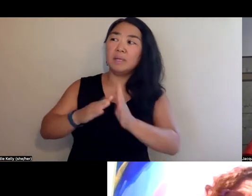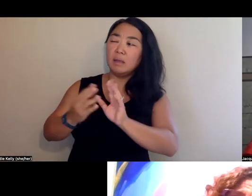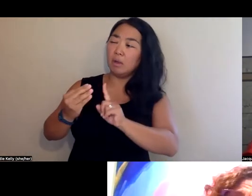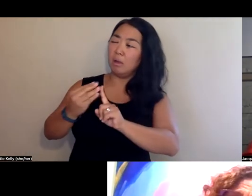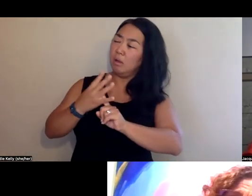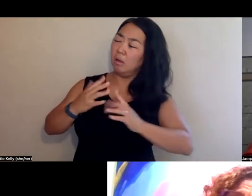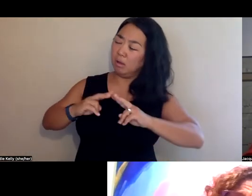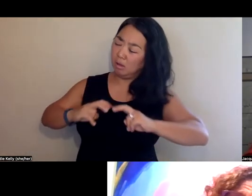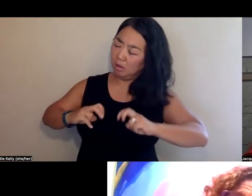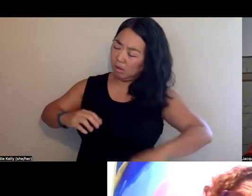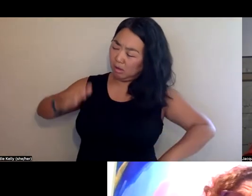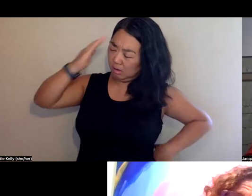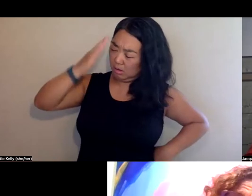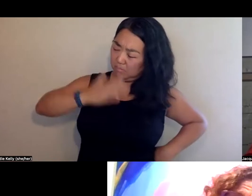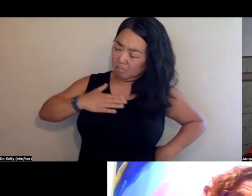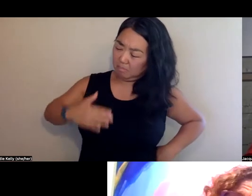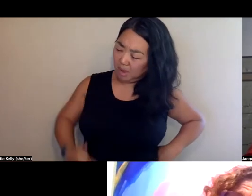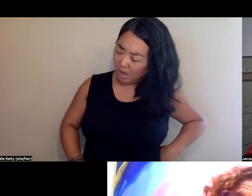and